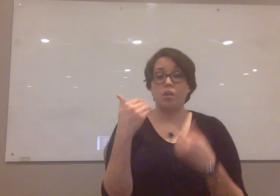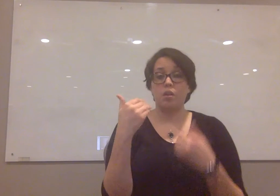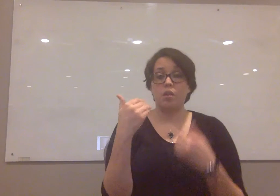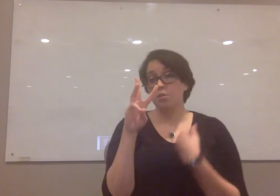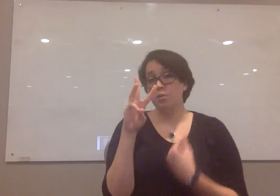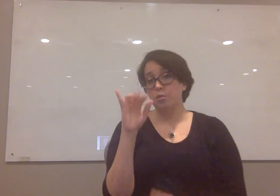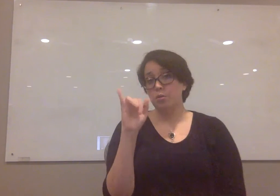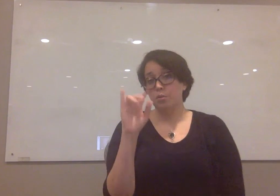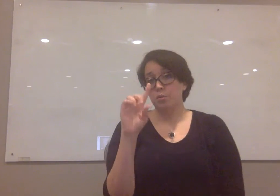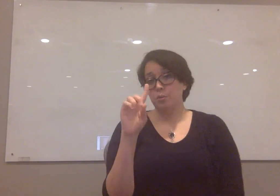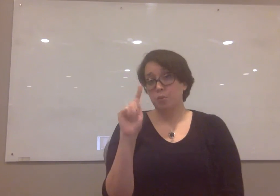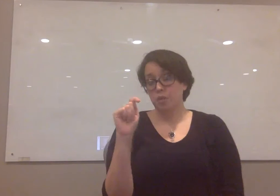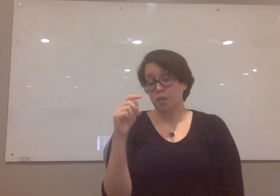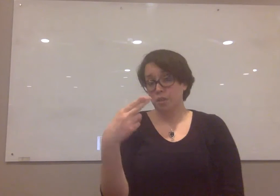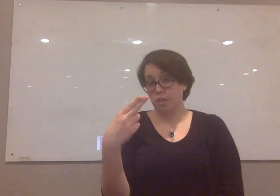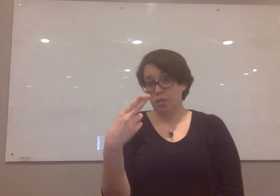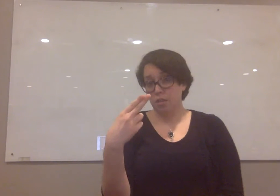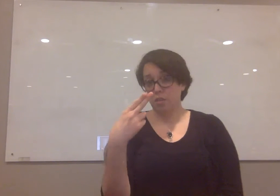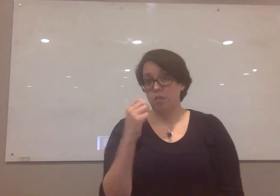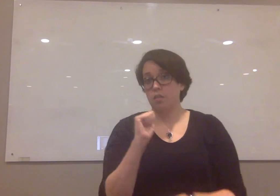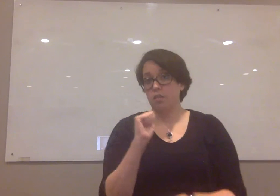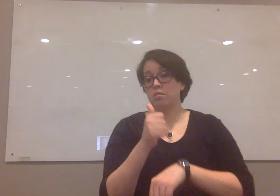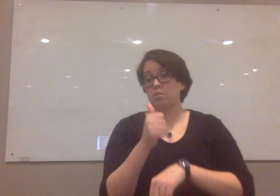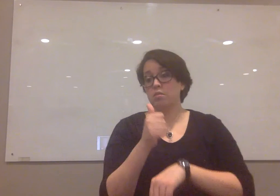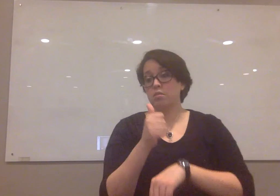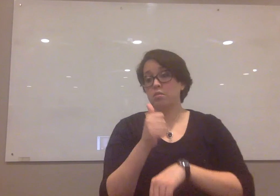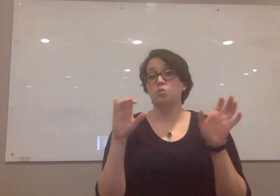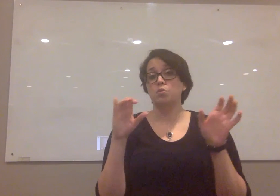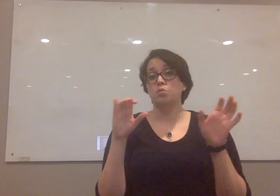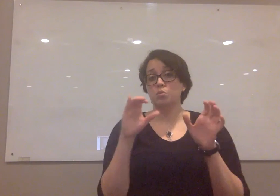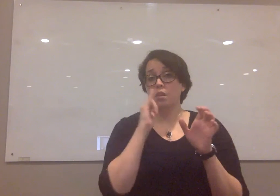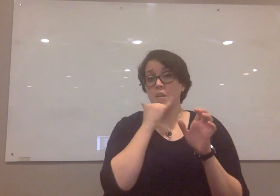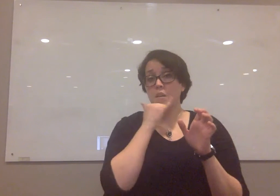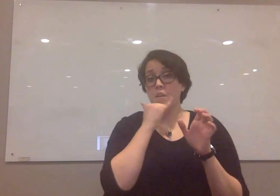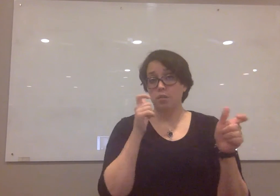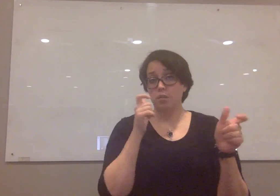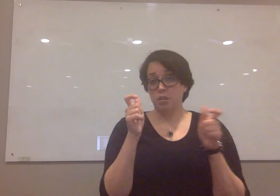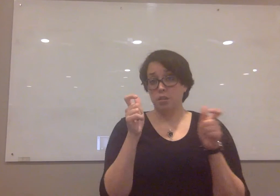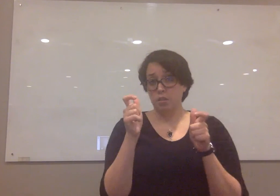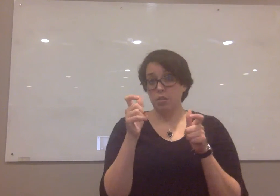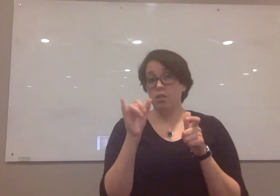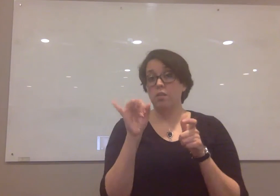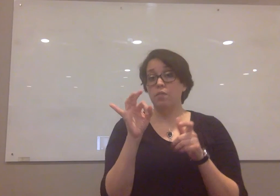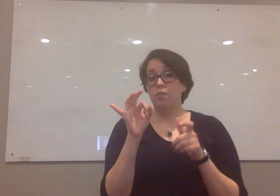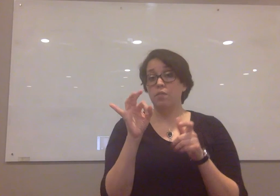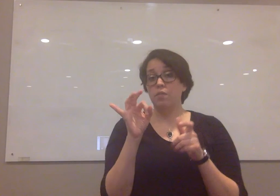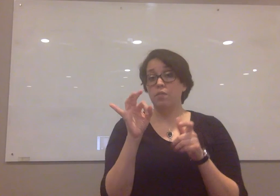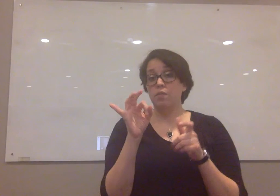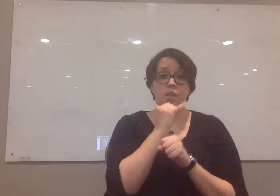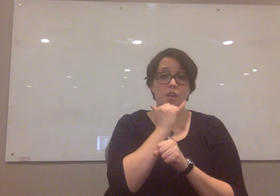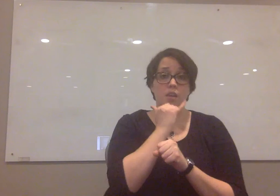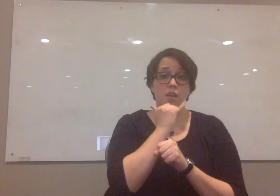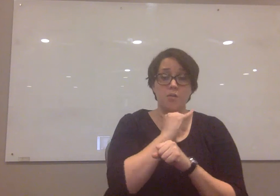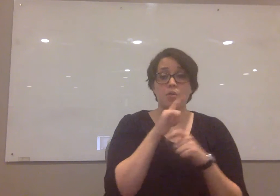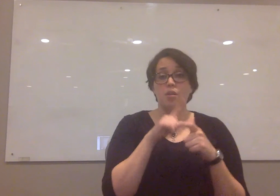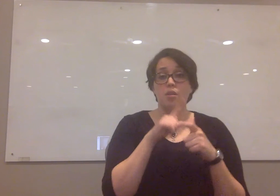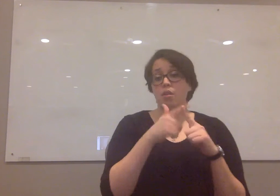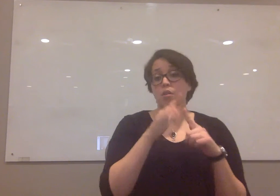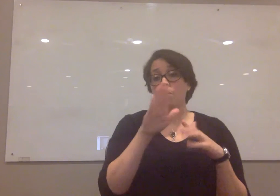do any error handling where your error handling pattern was, if I get an error, then I have to, all the functions after that point in the pipeline have to